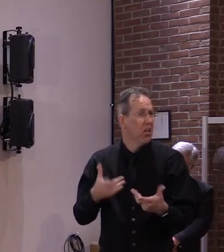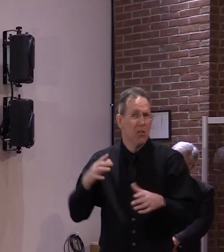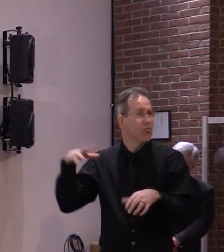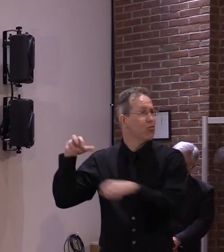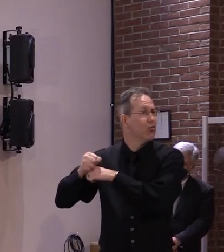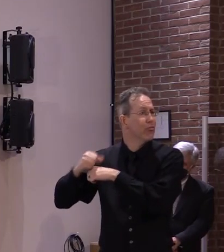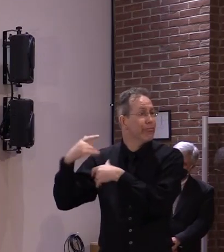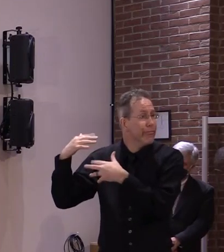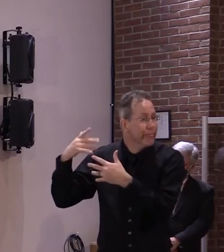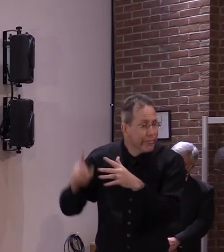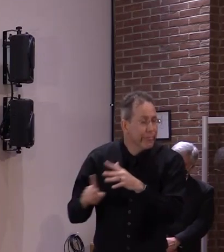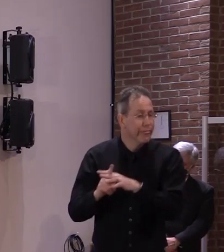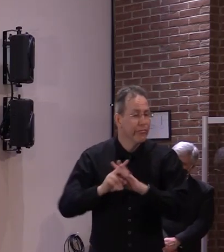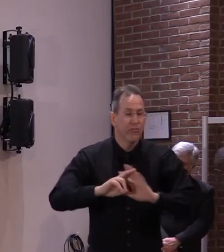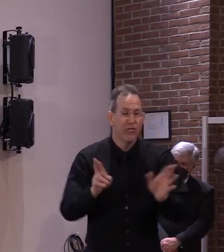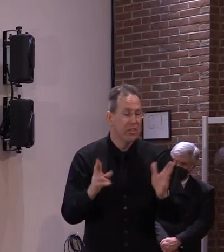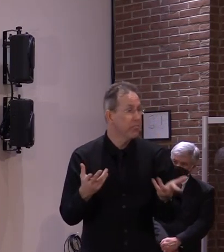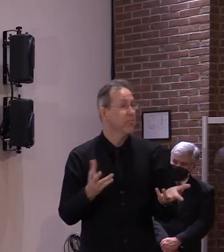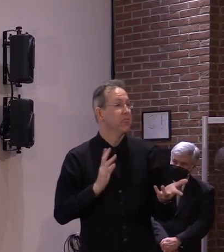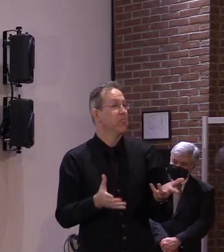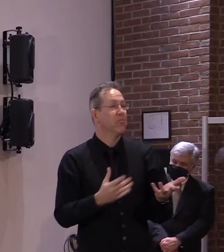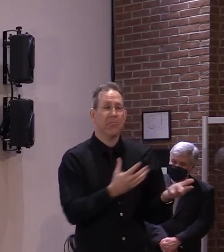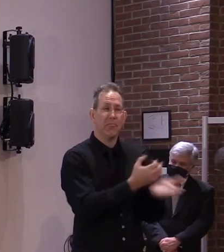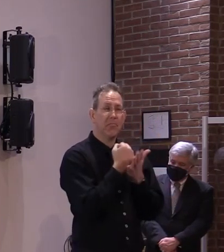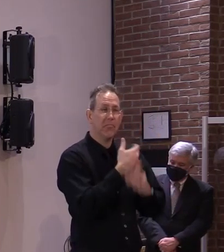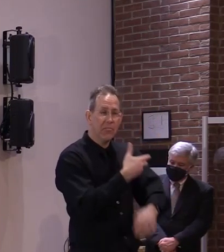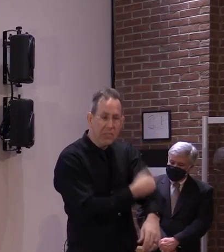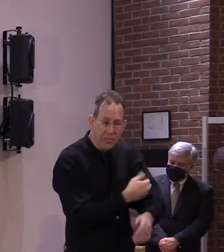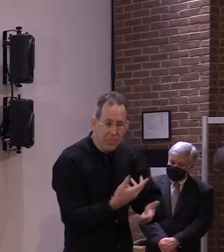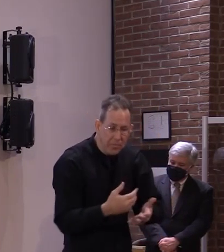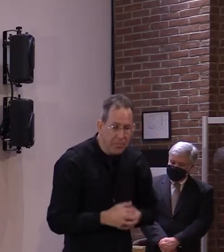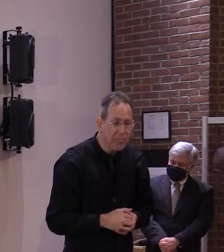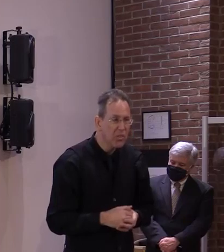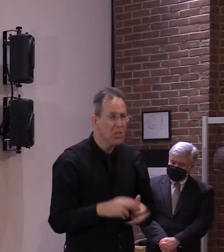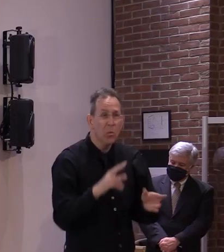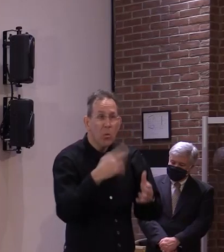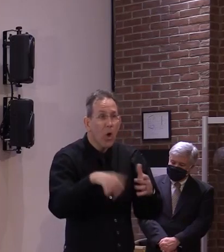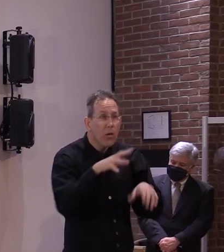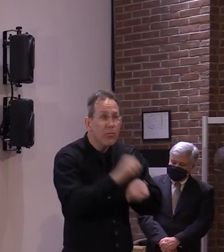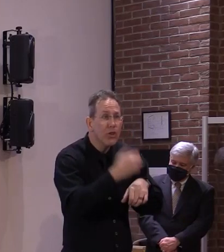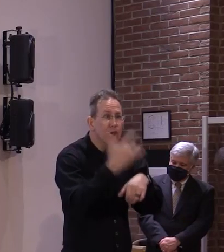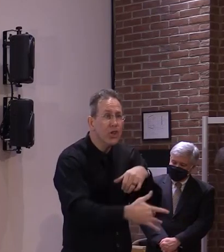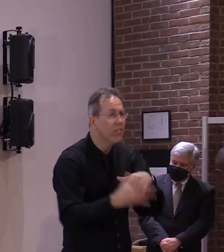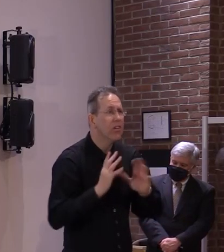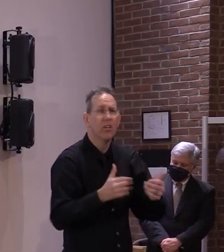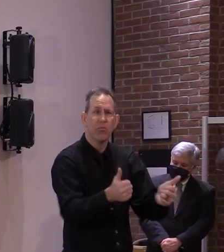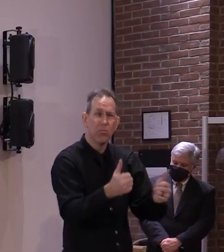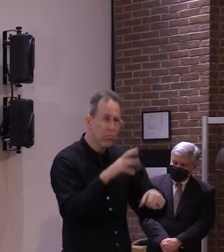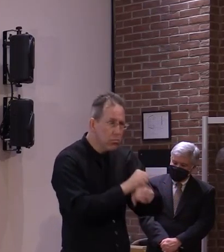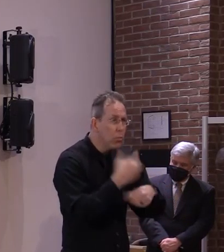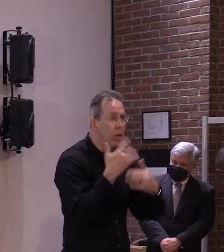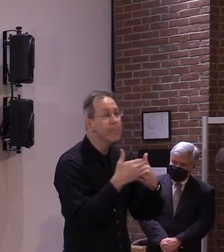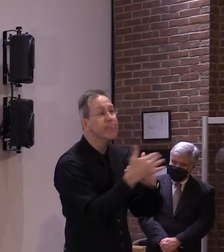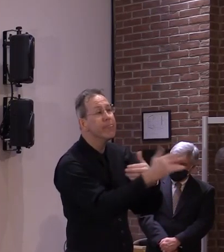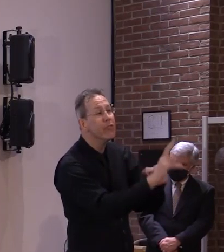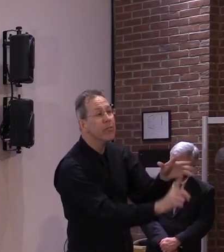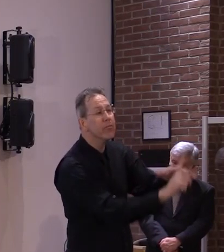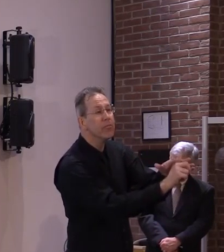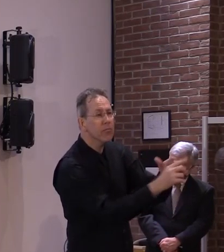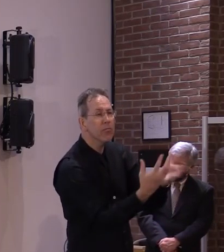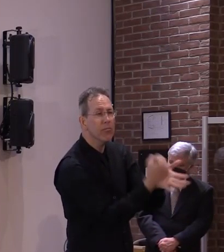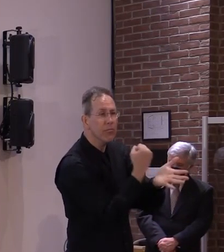that's a finite amount. So what we are doing is able to be more nimble. We're able to open up based